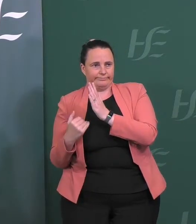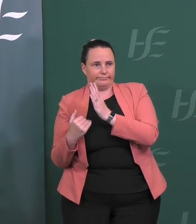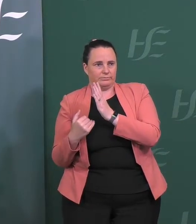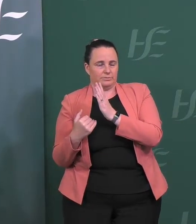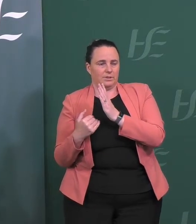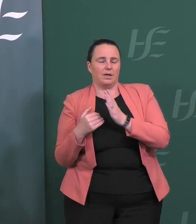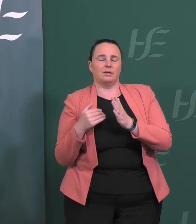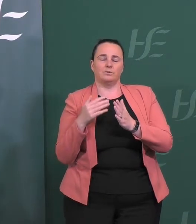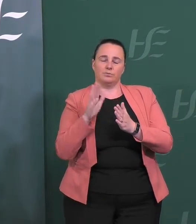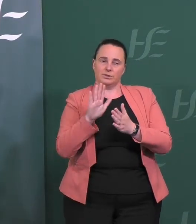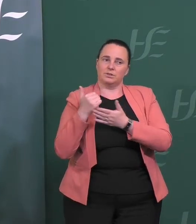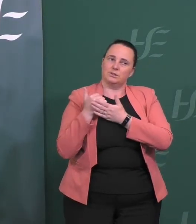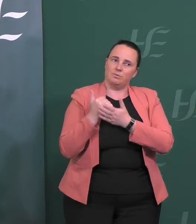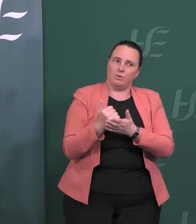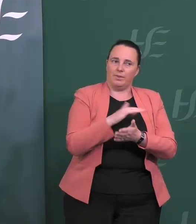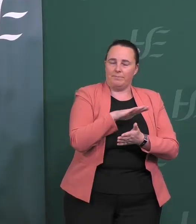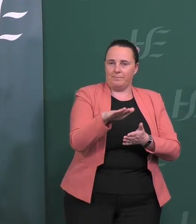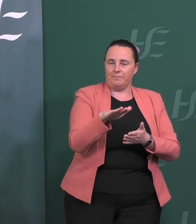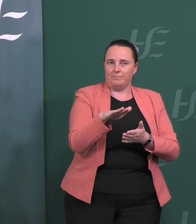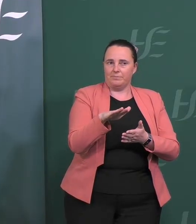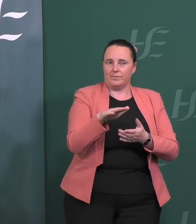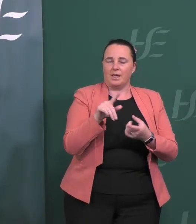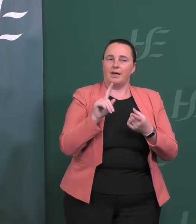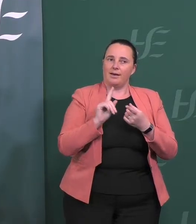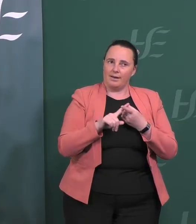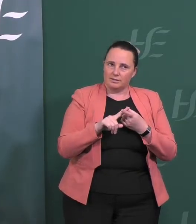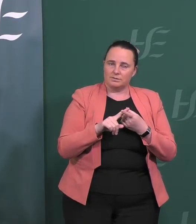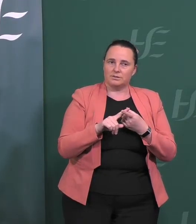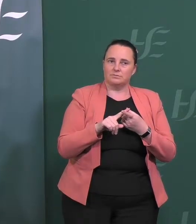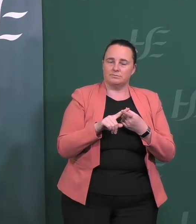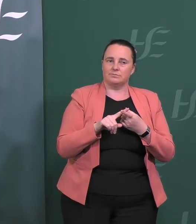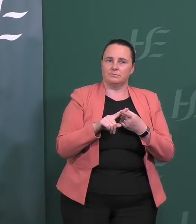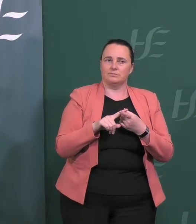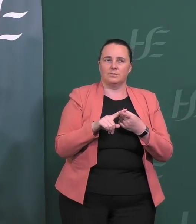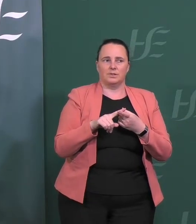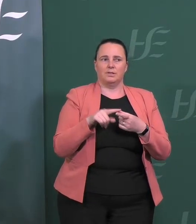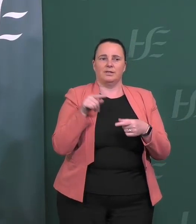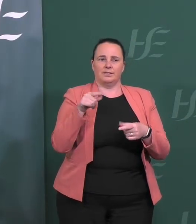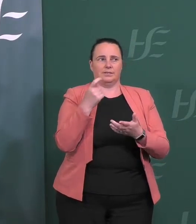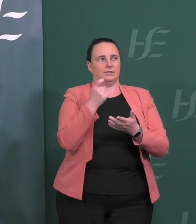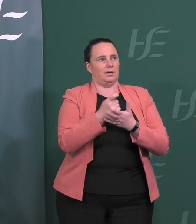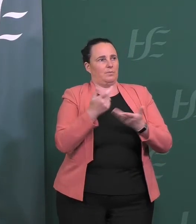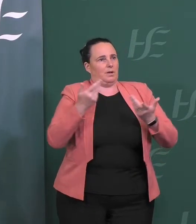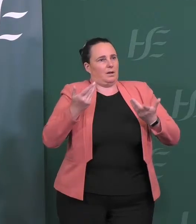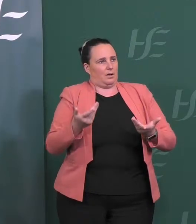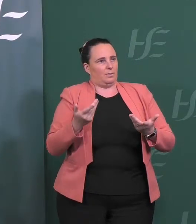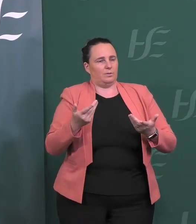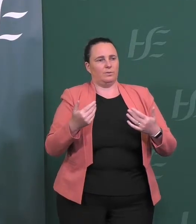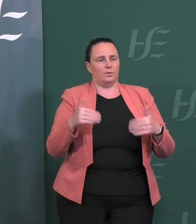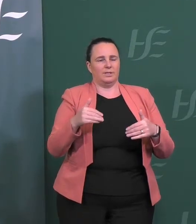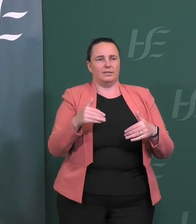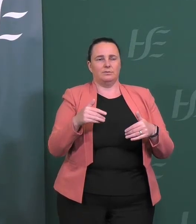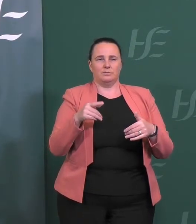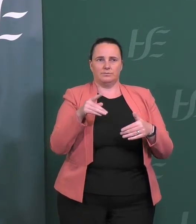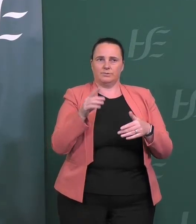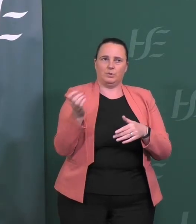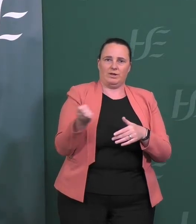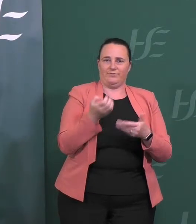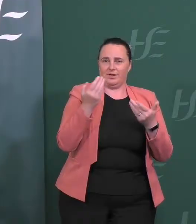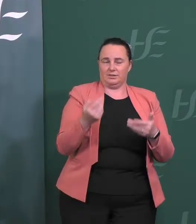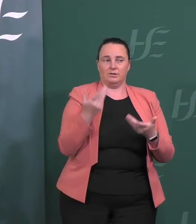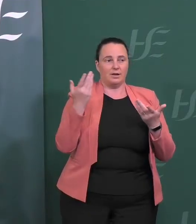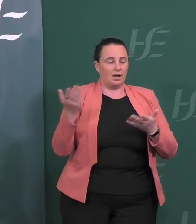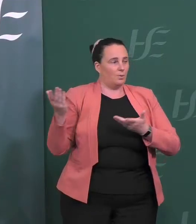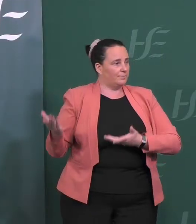just that and support that. And finally, we can't drop our guard at this very great point that we're at. It's far too early for now. So I'm